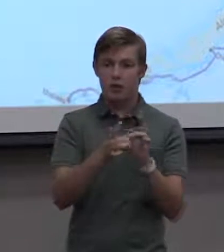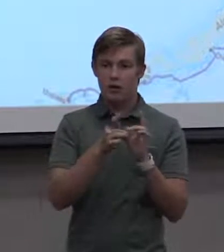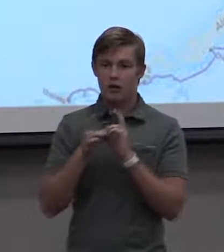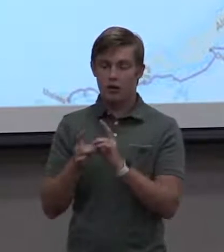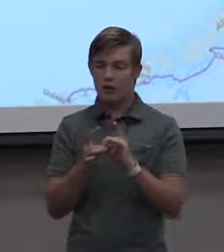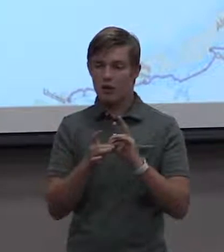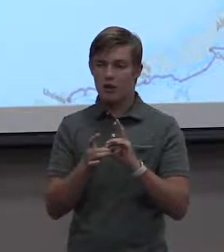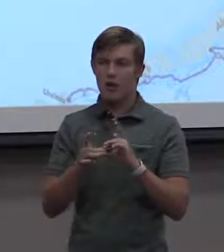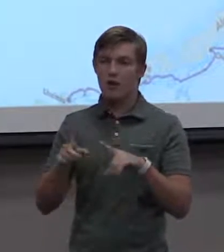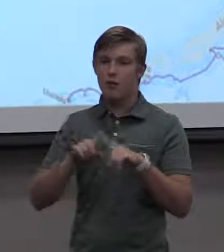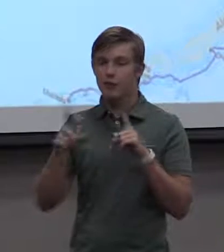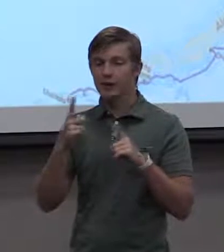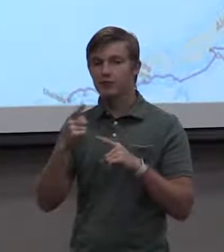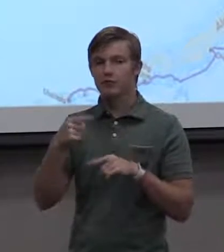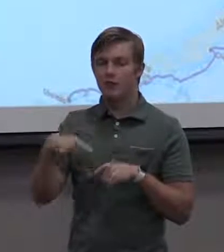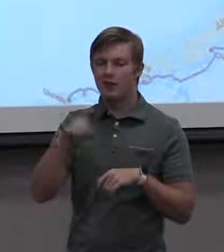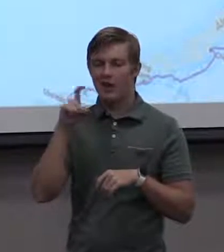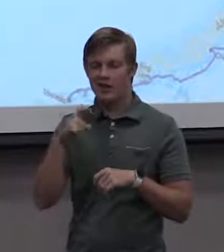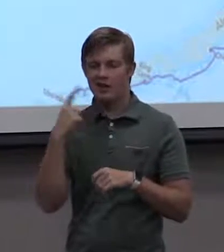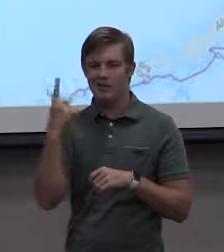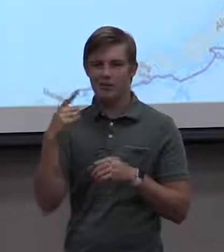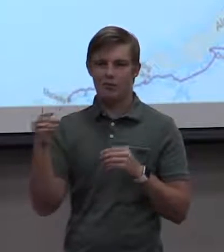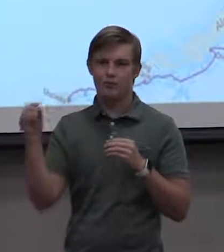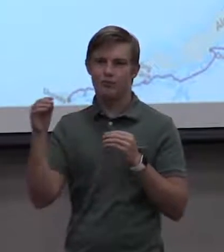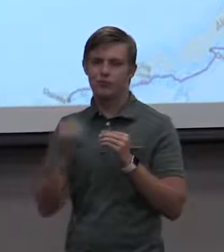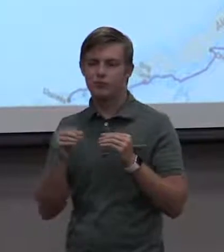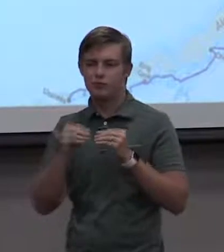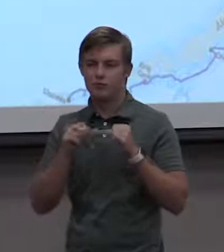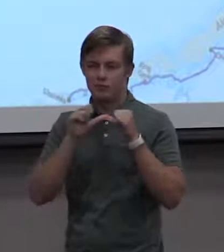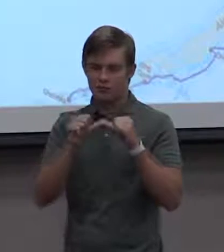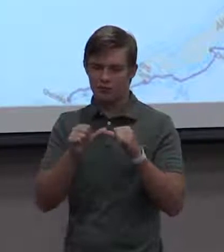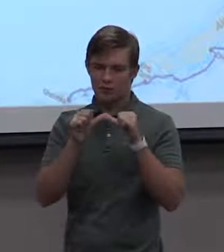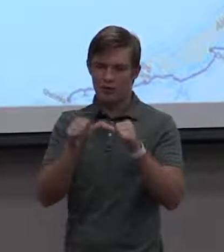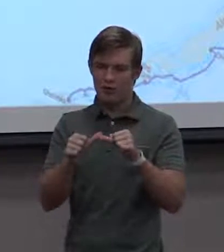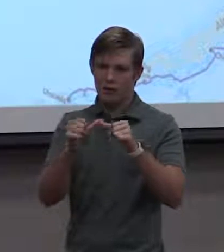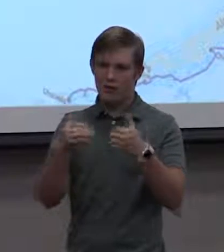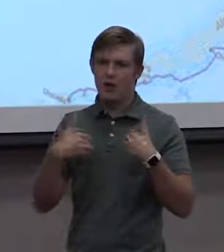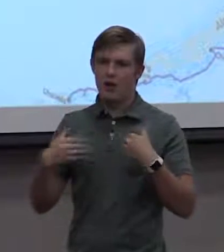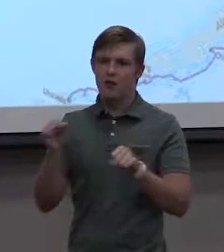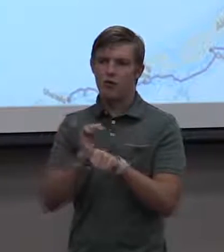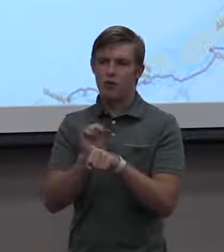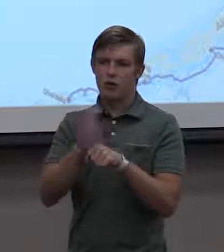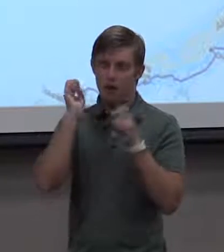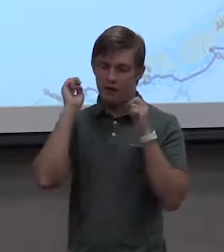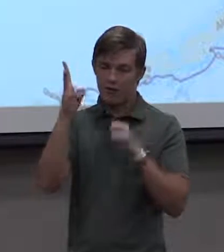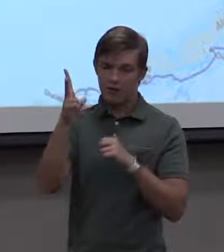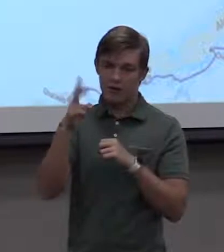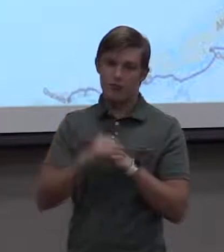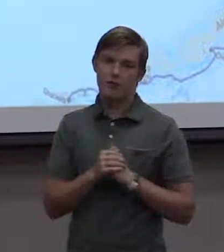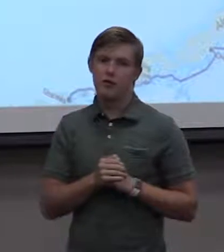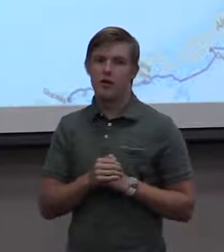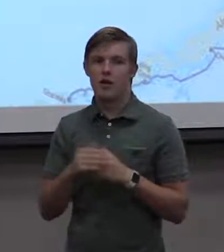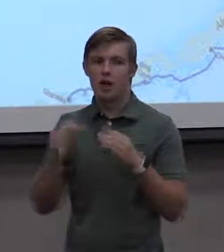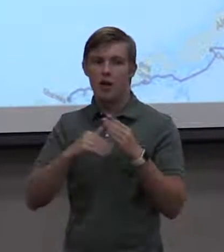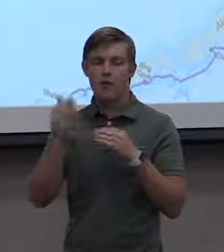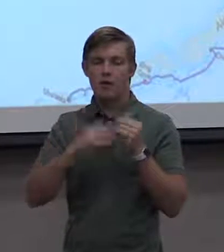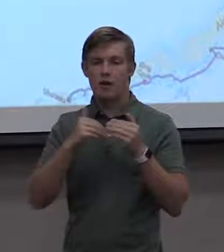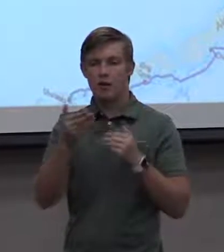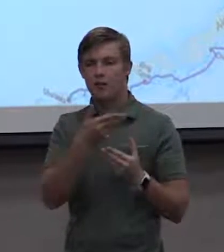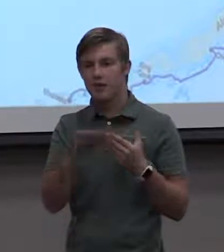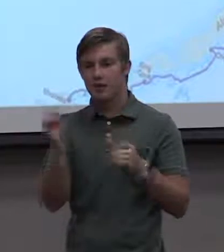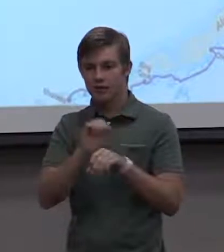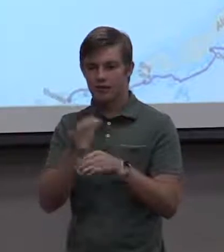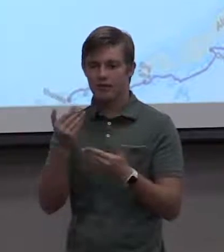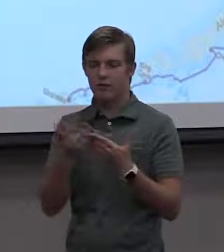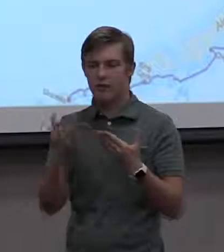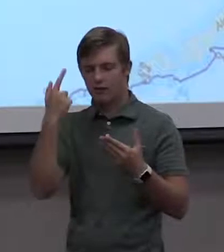someone consistently more equipping them for good work and doing the work of an evangelist with and building up these saints for good works. And